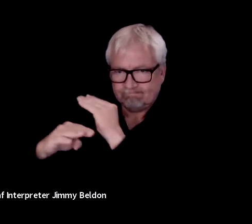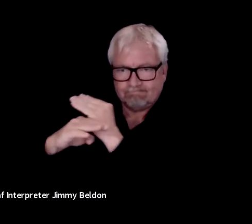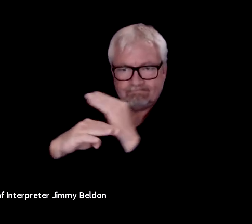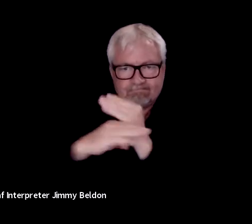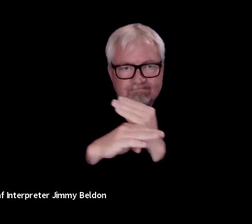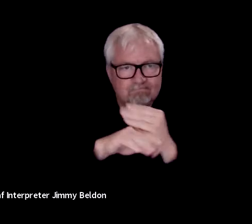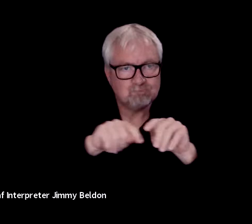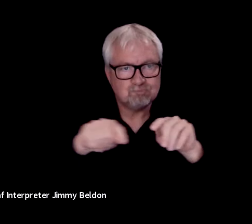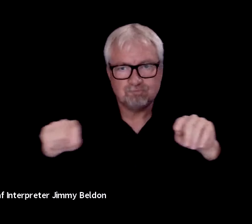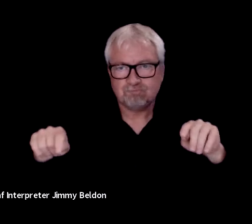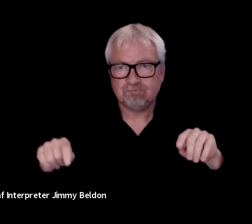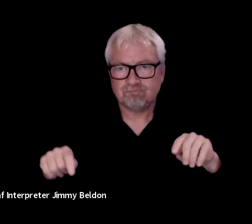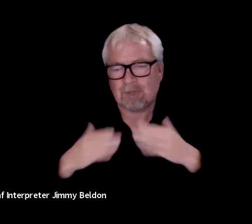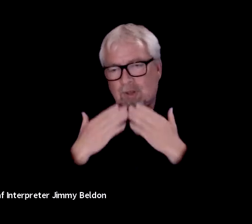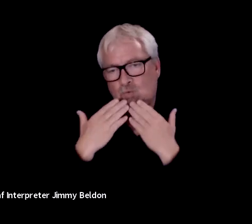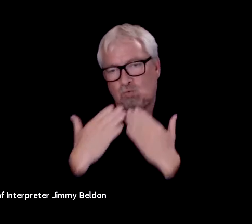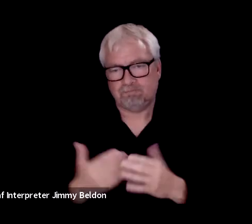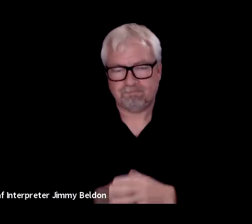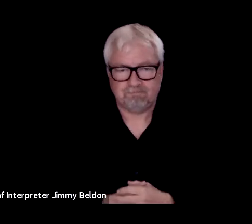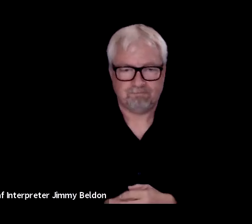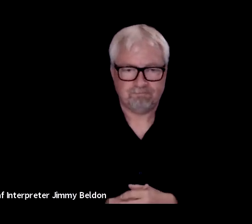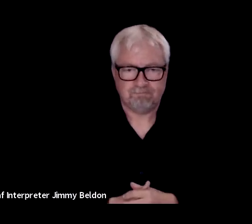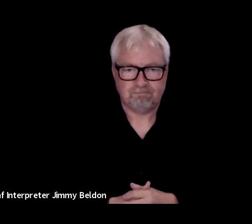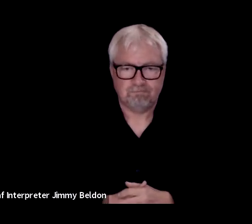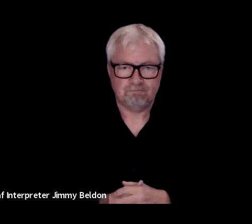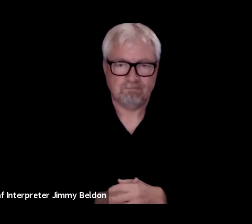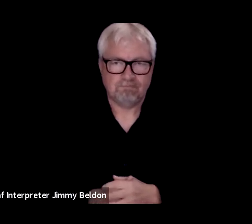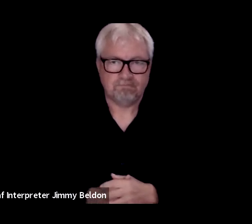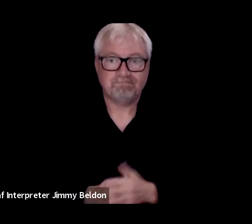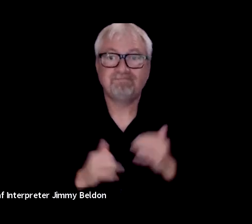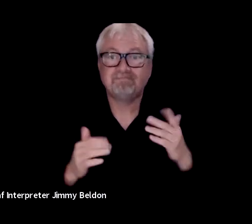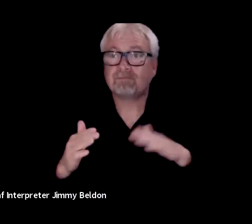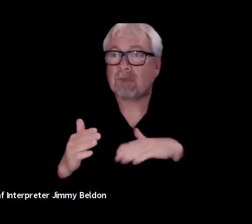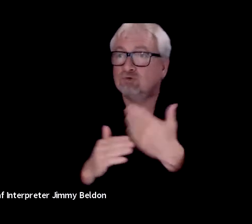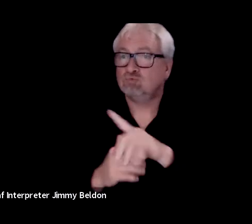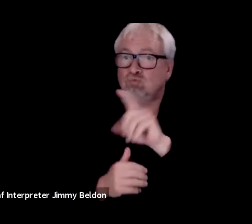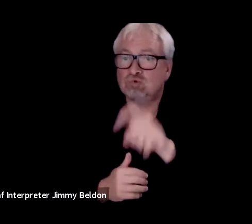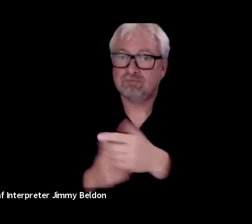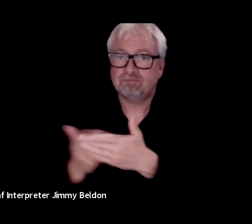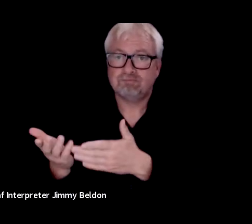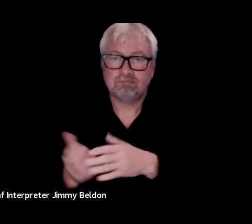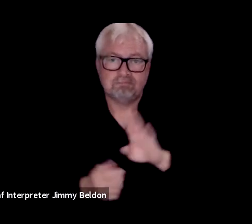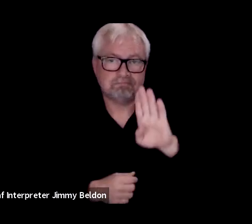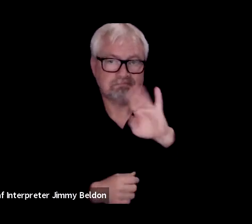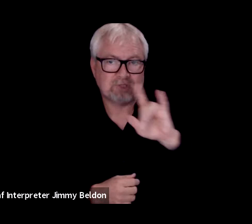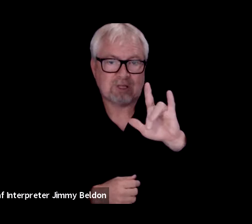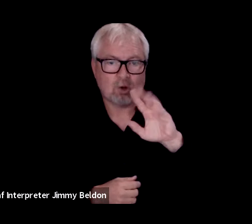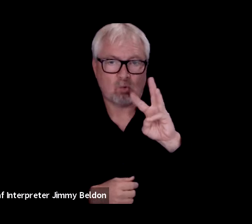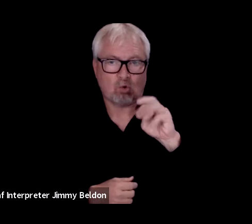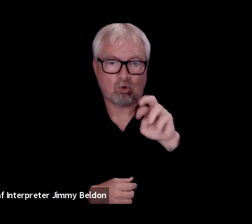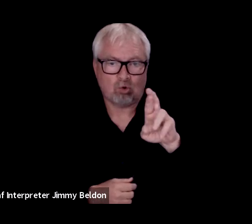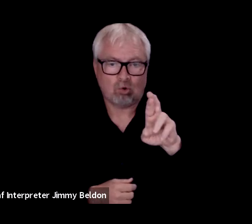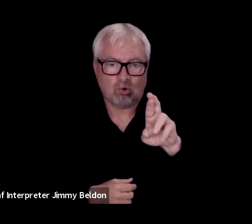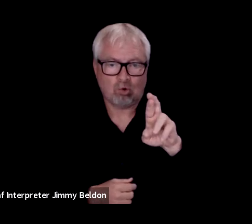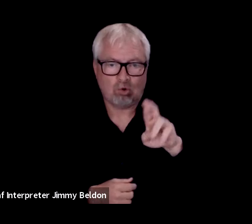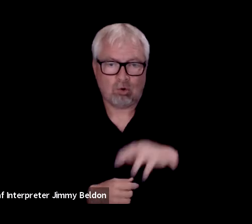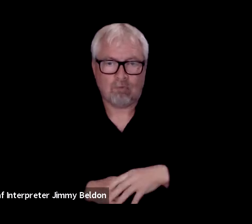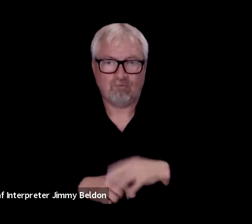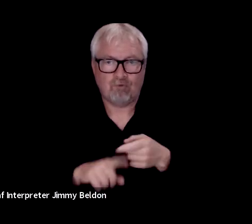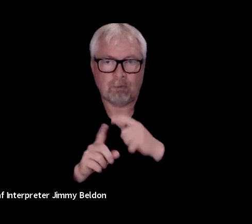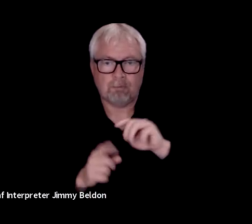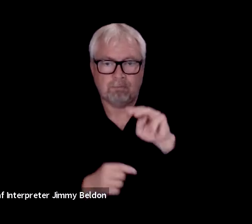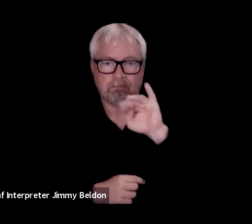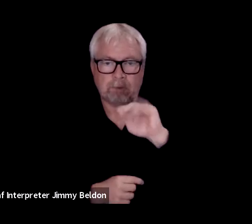Our next question comes from the line of Bill Werner of Minnesota New Network. Your line is now open. Hi, thank